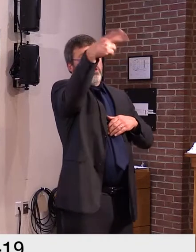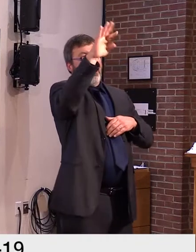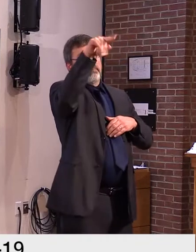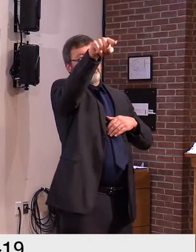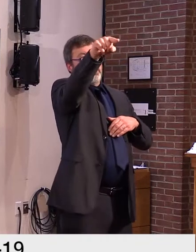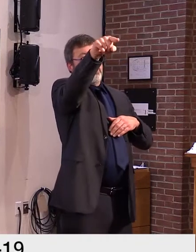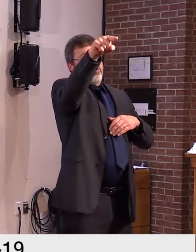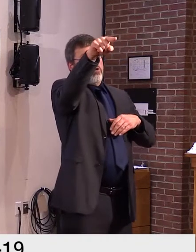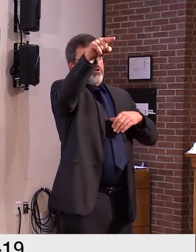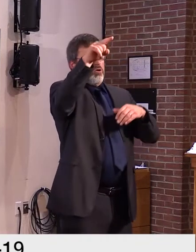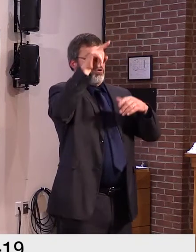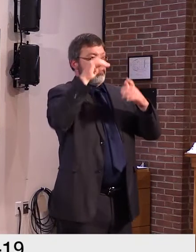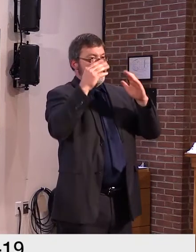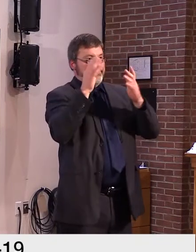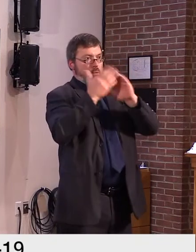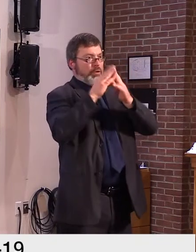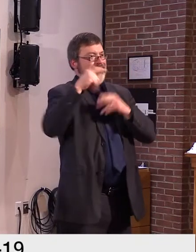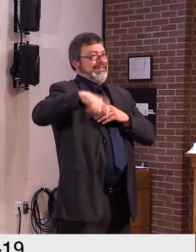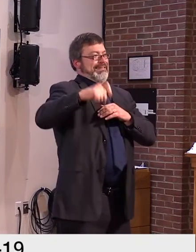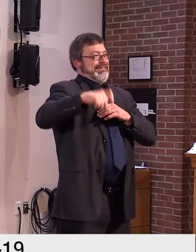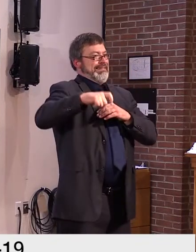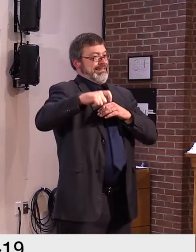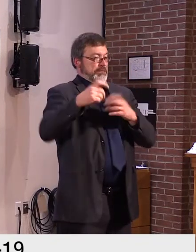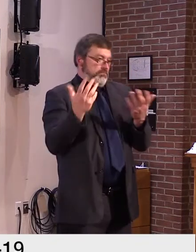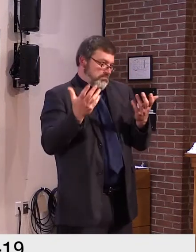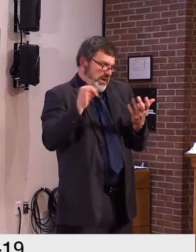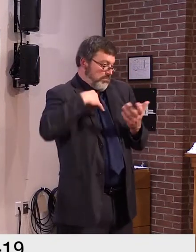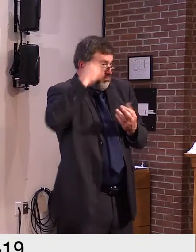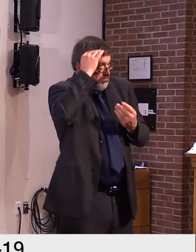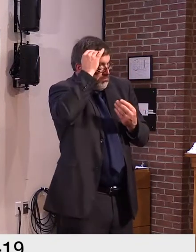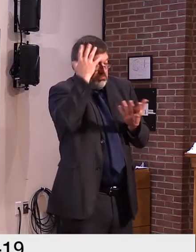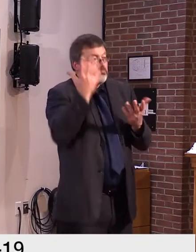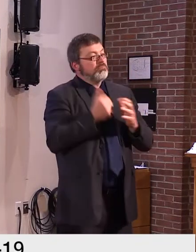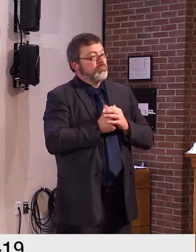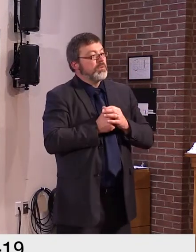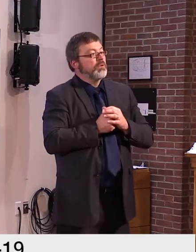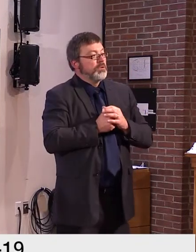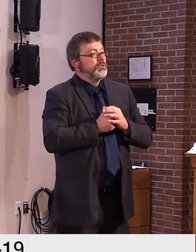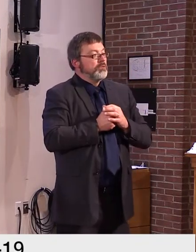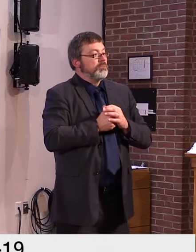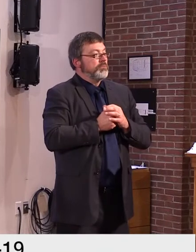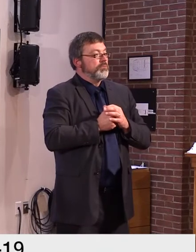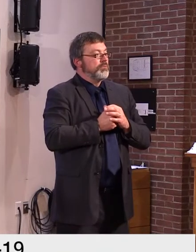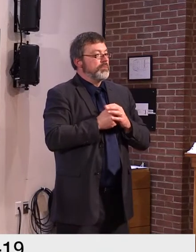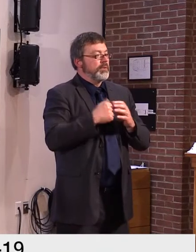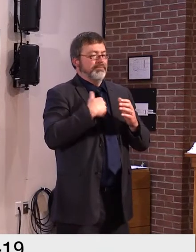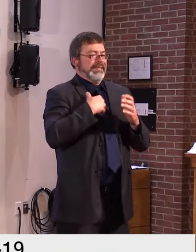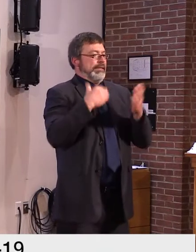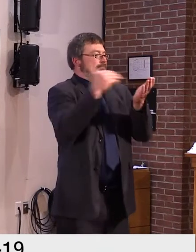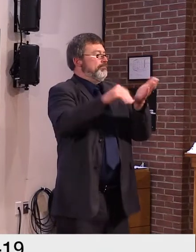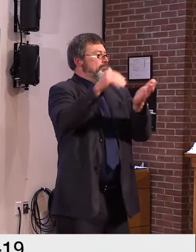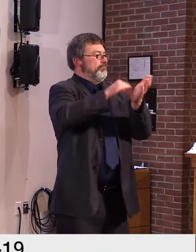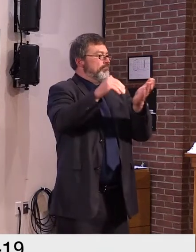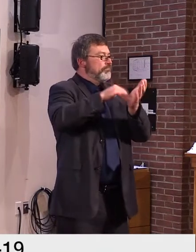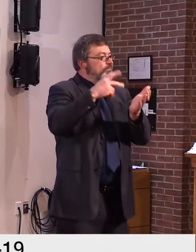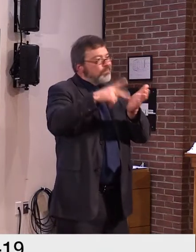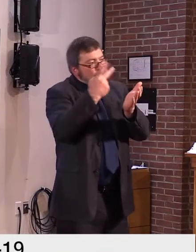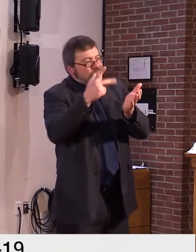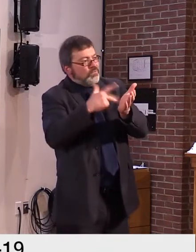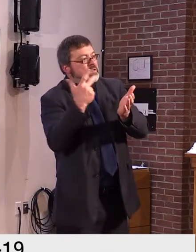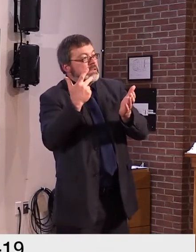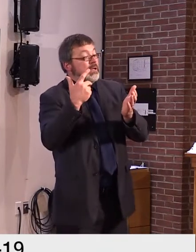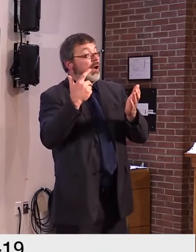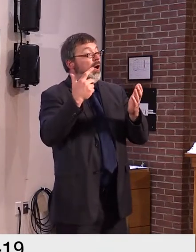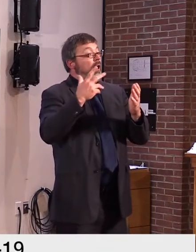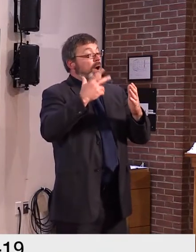before. And I said, I think at least two or three times, the landscape isn't static out there. So as